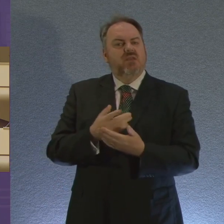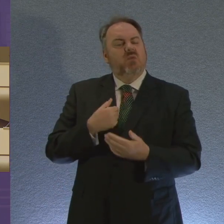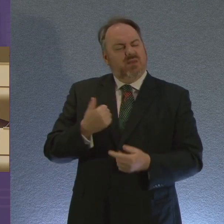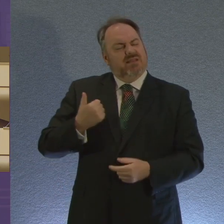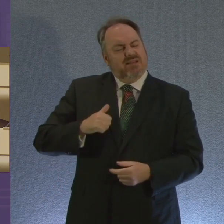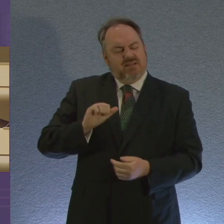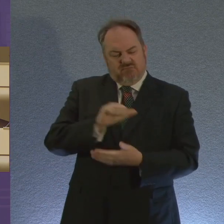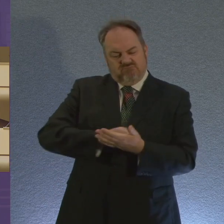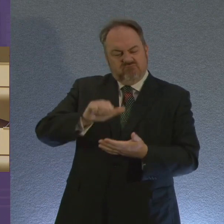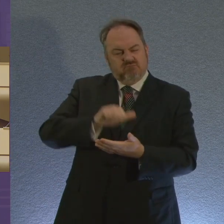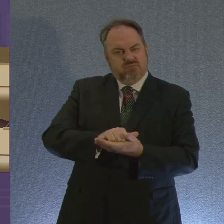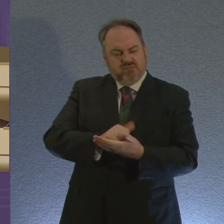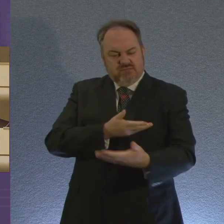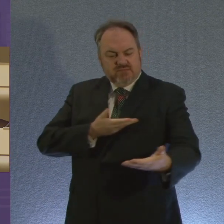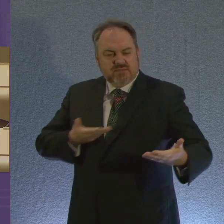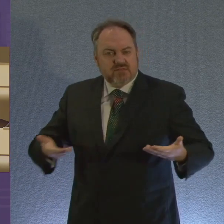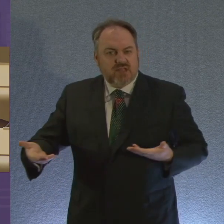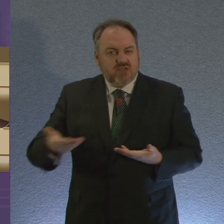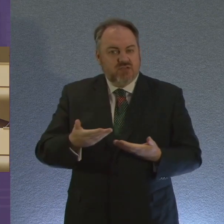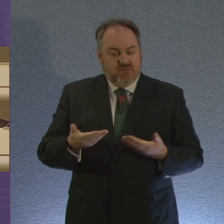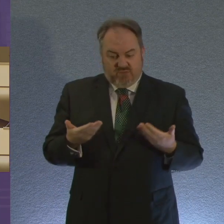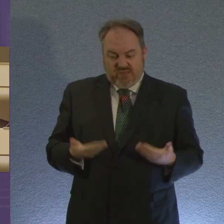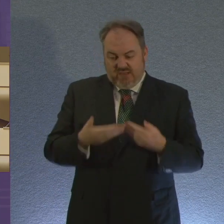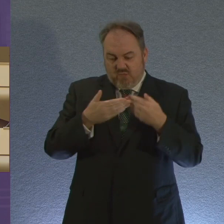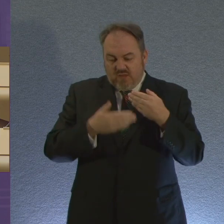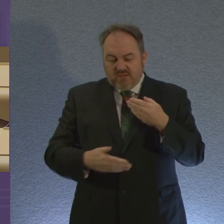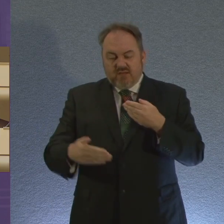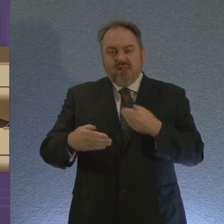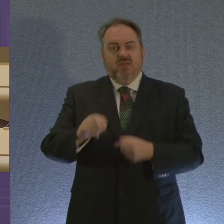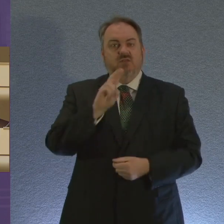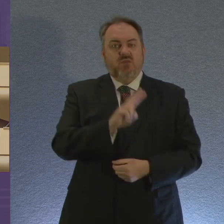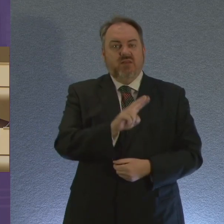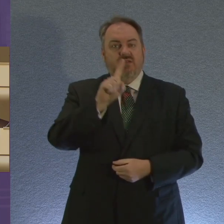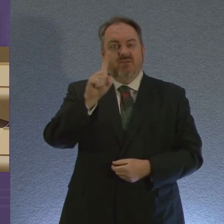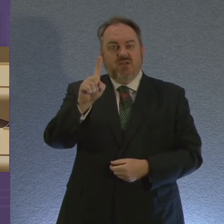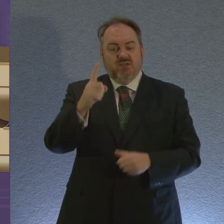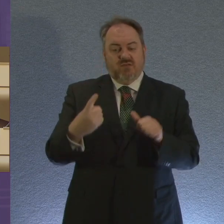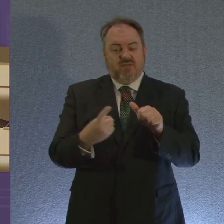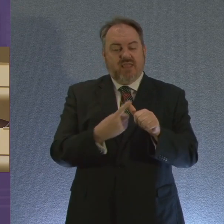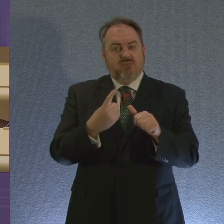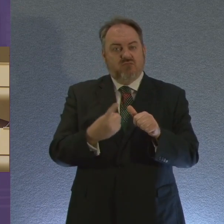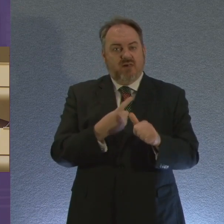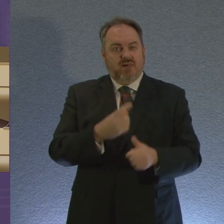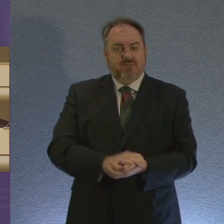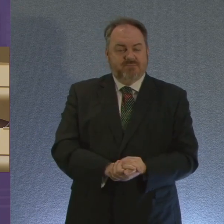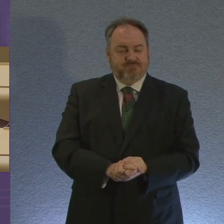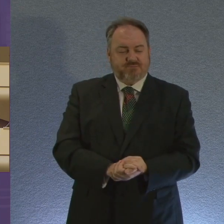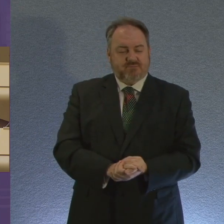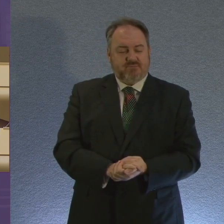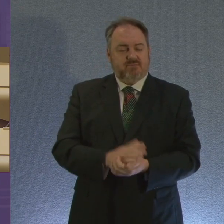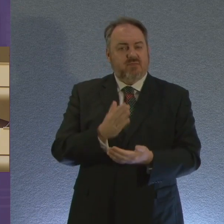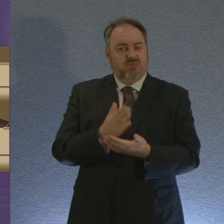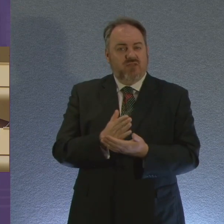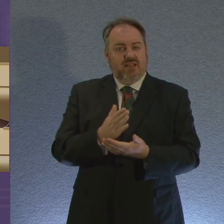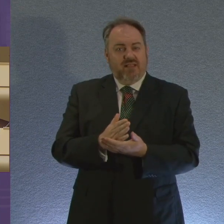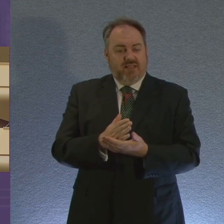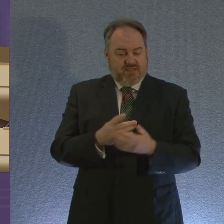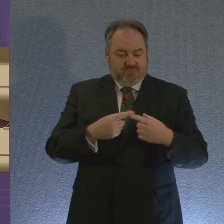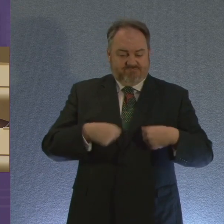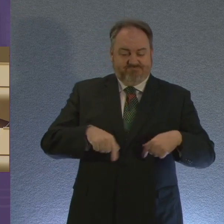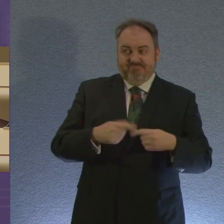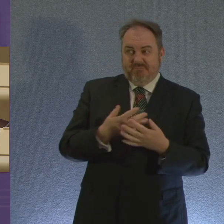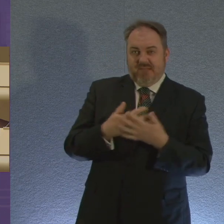consultation between now and the 21st of April. I think the strength of the opposition that we've